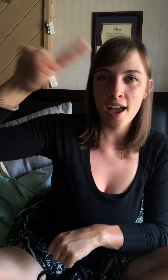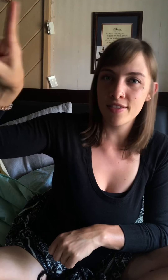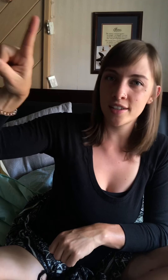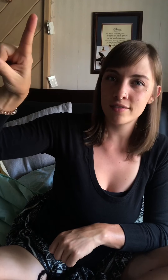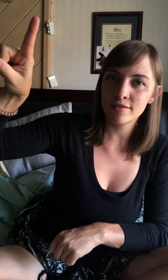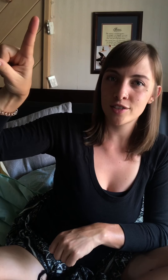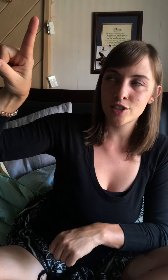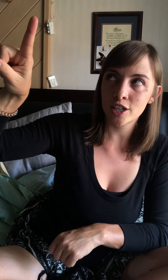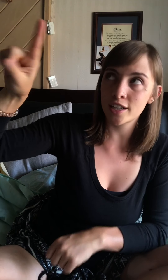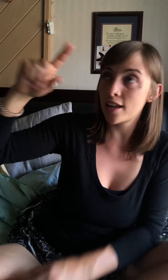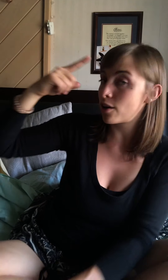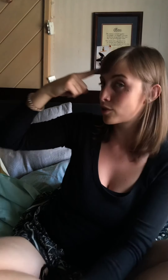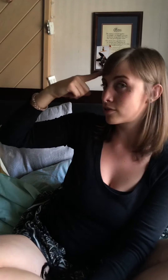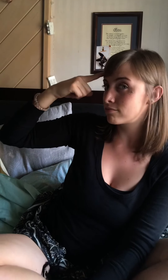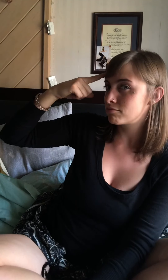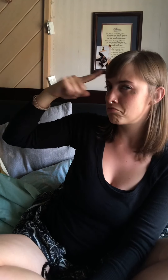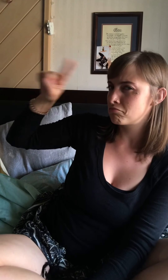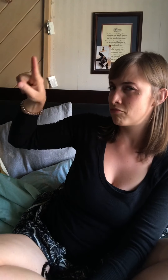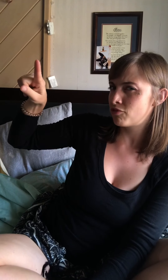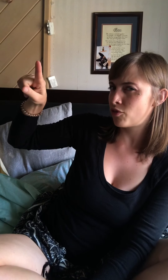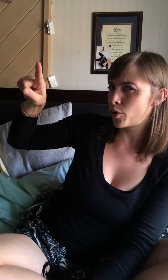then turn it out. 4,